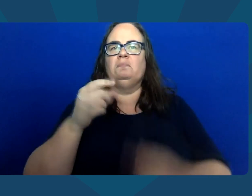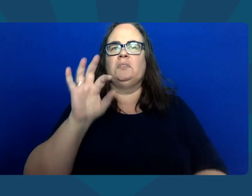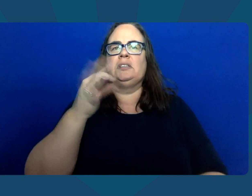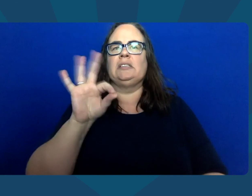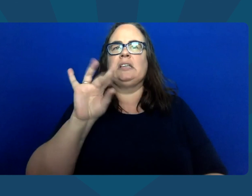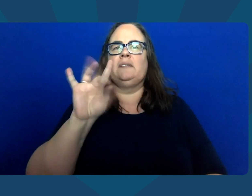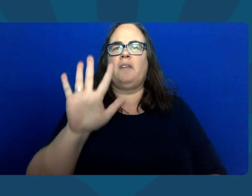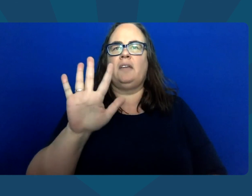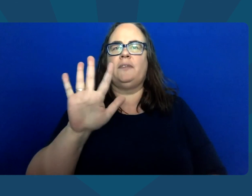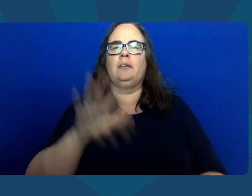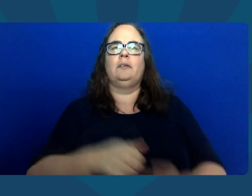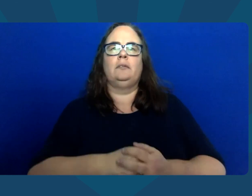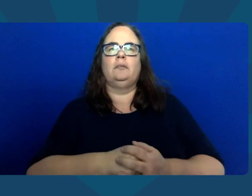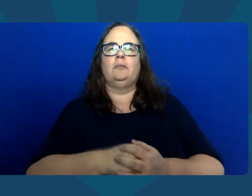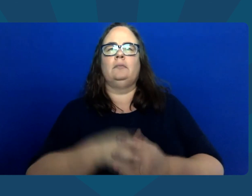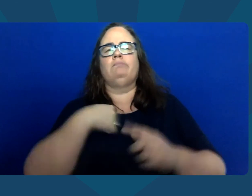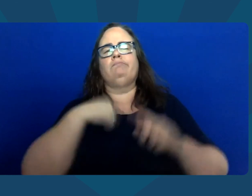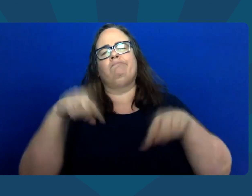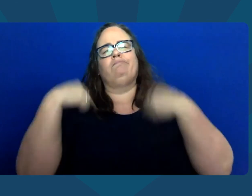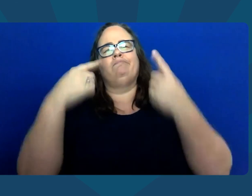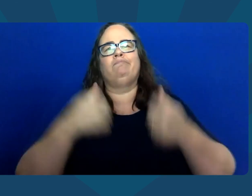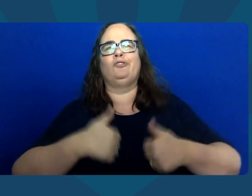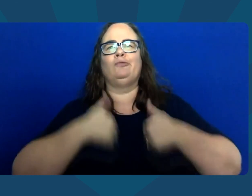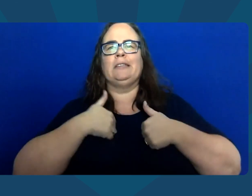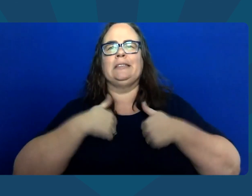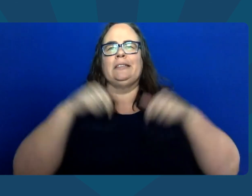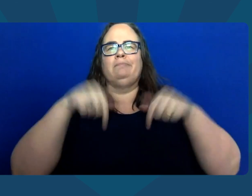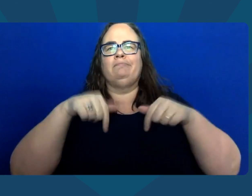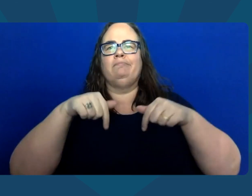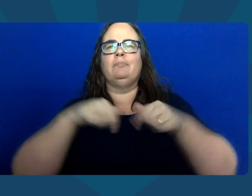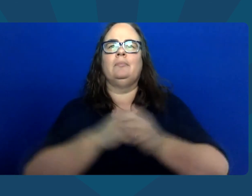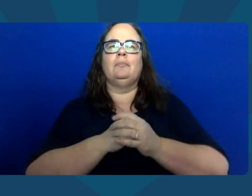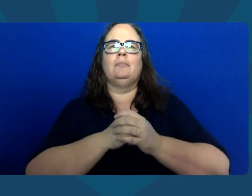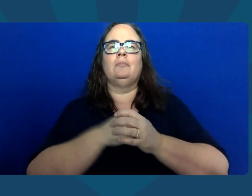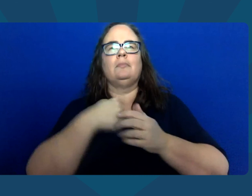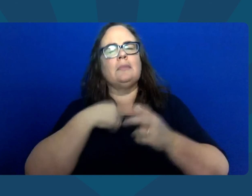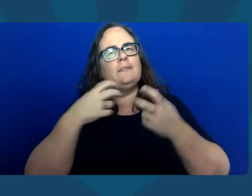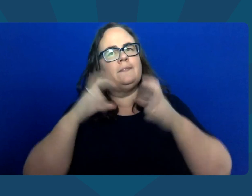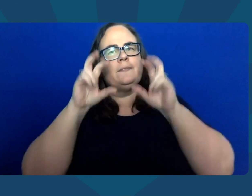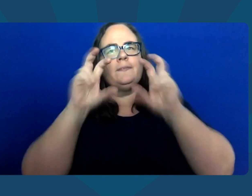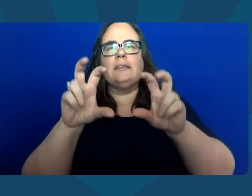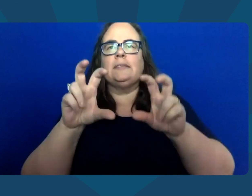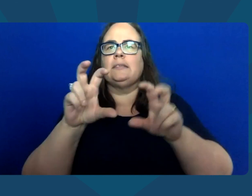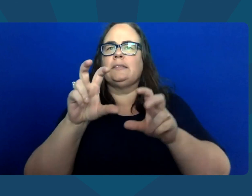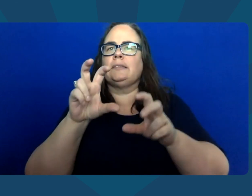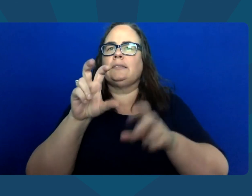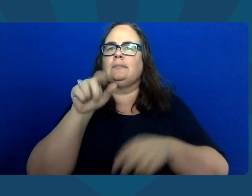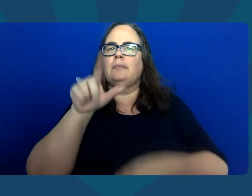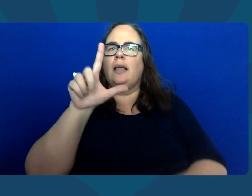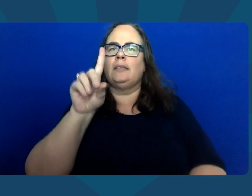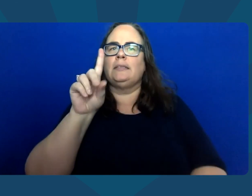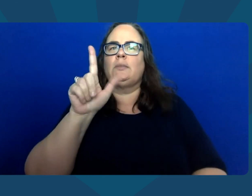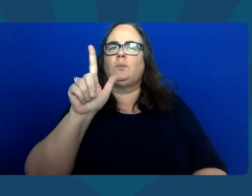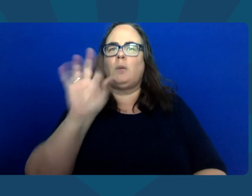since 1985. I am a longtime resident. I am invested